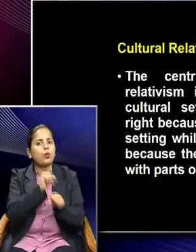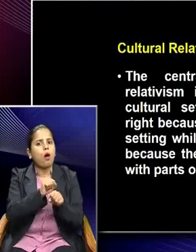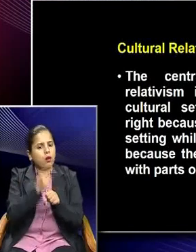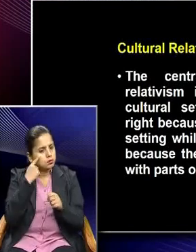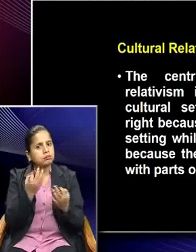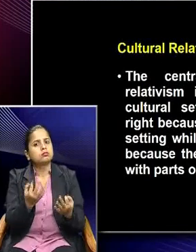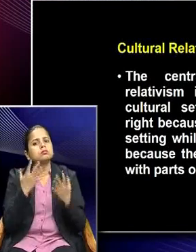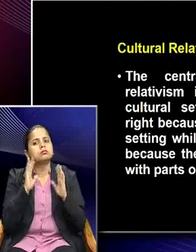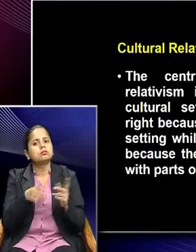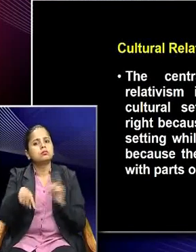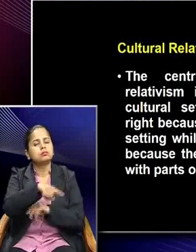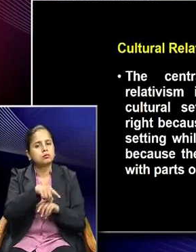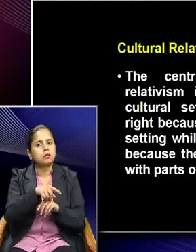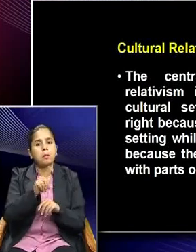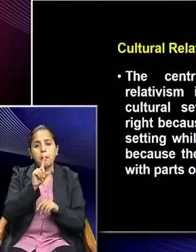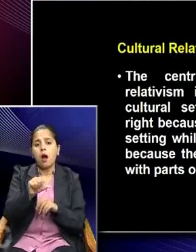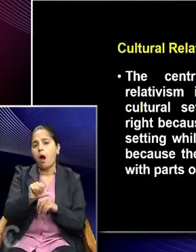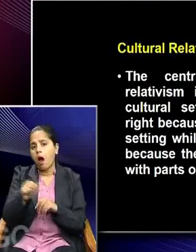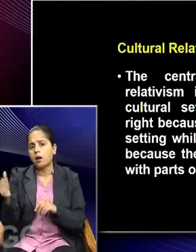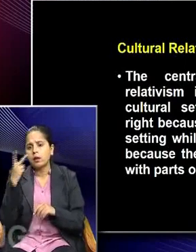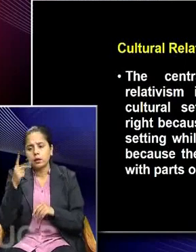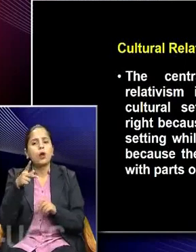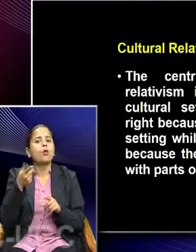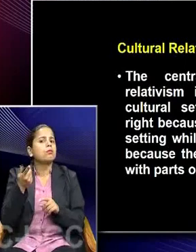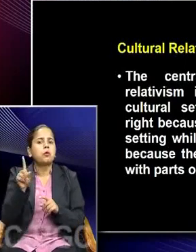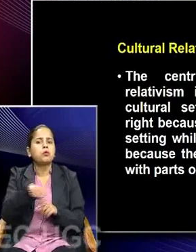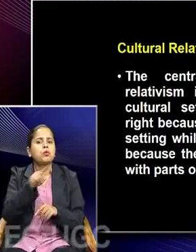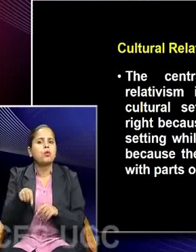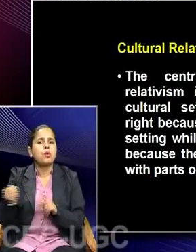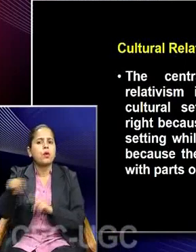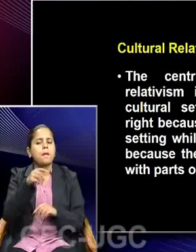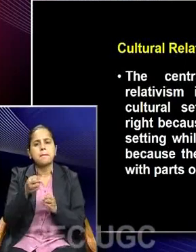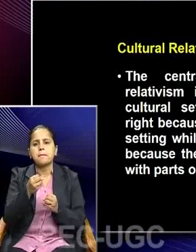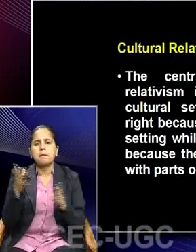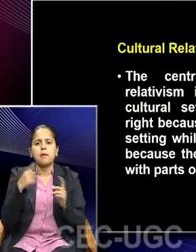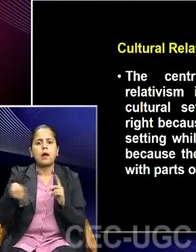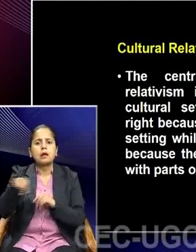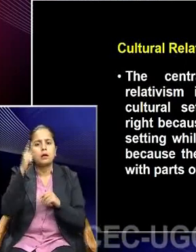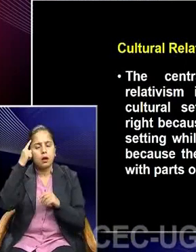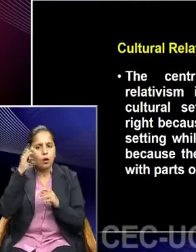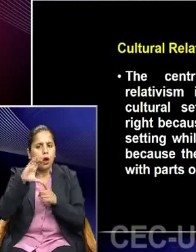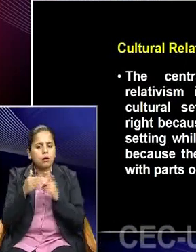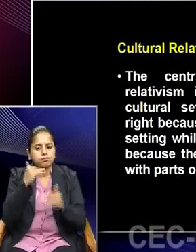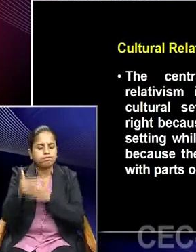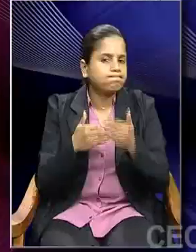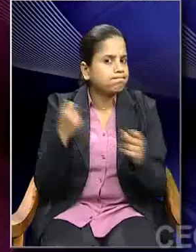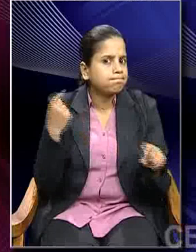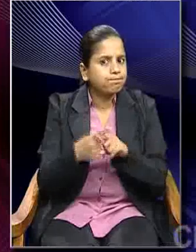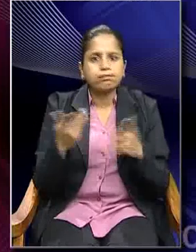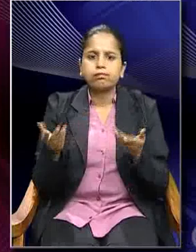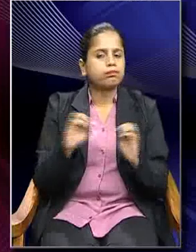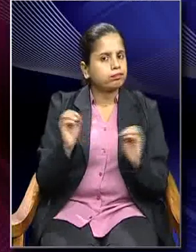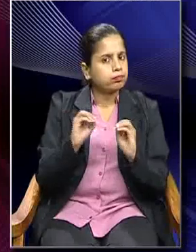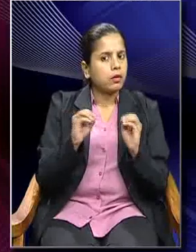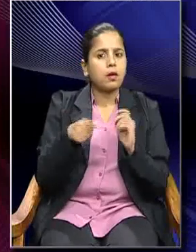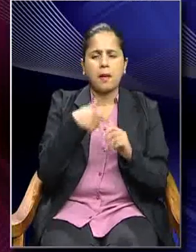that setting, while other traits are wrong because they would clash painfully with parts of that culture. Many a time when we